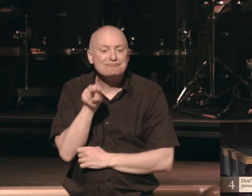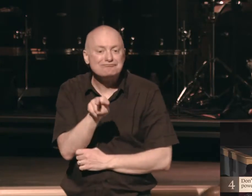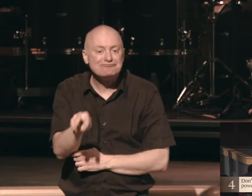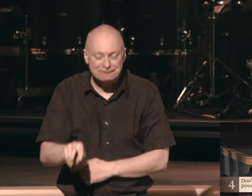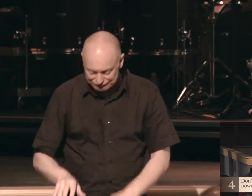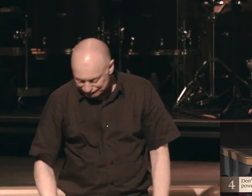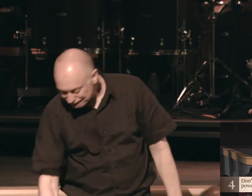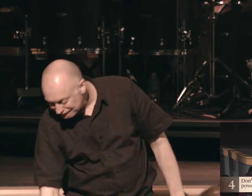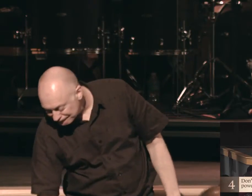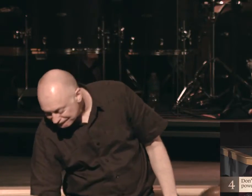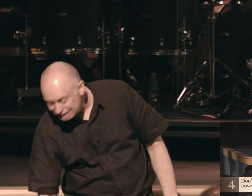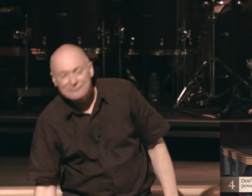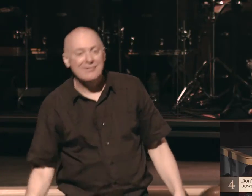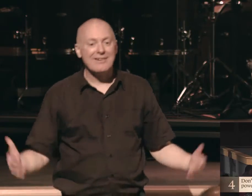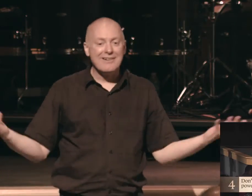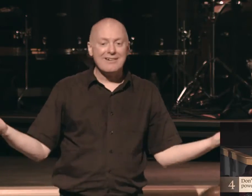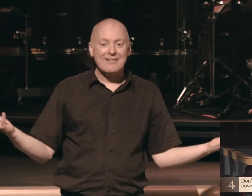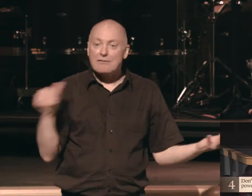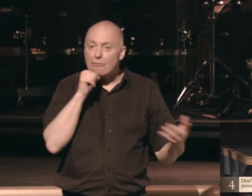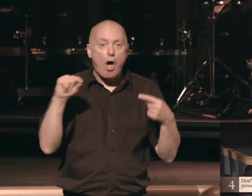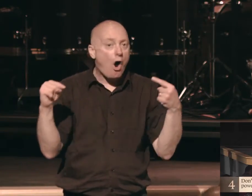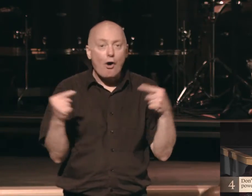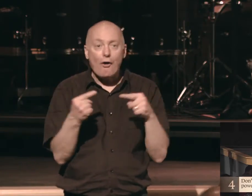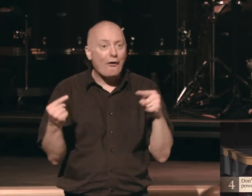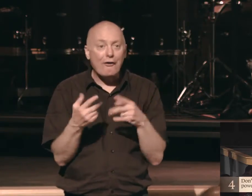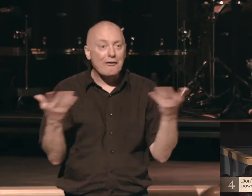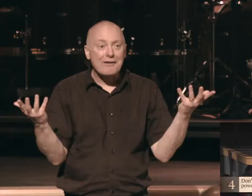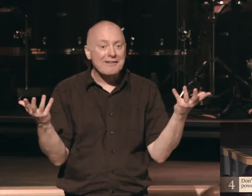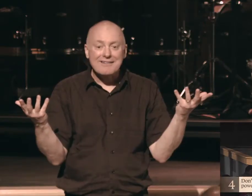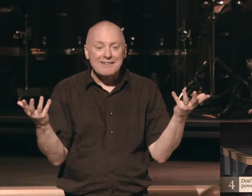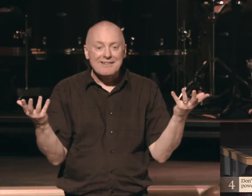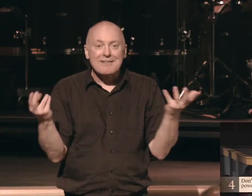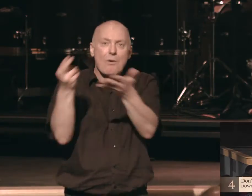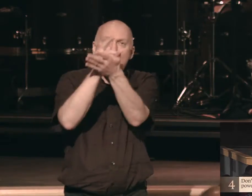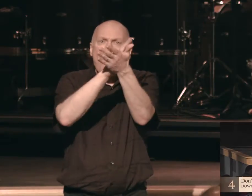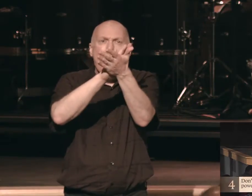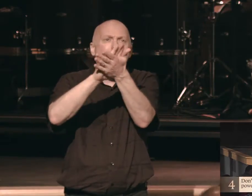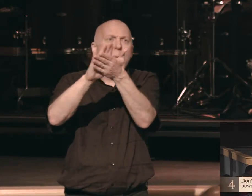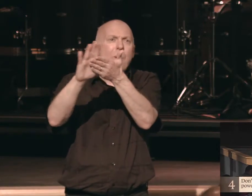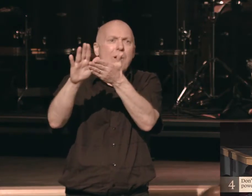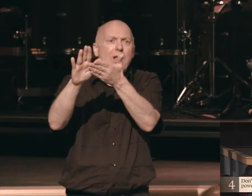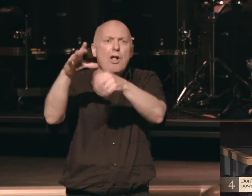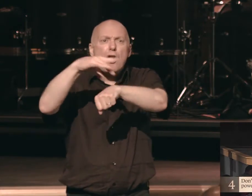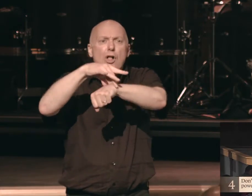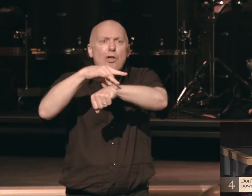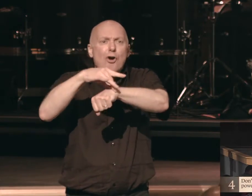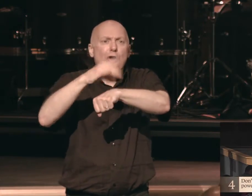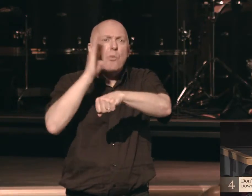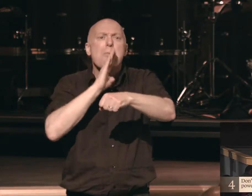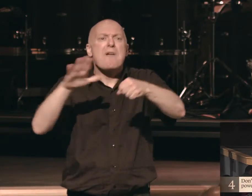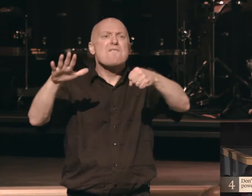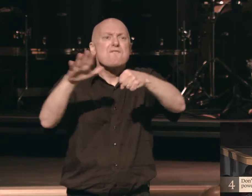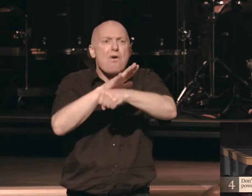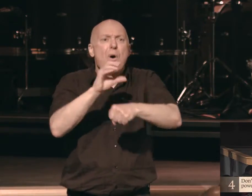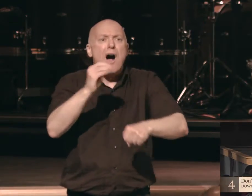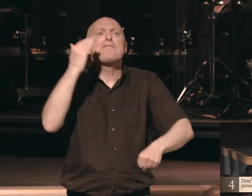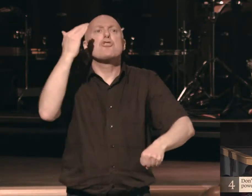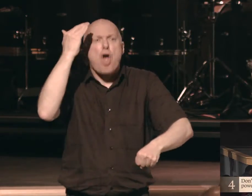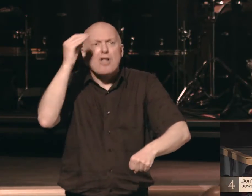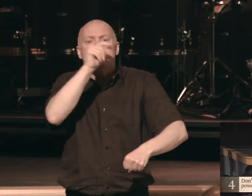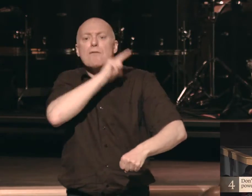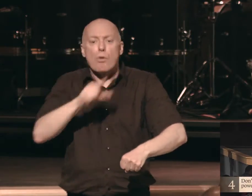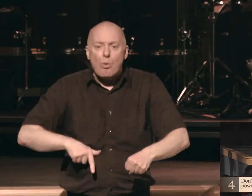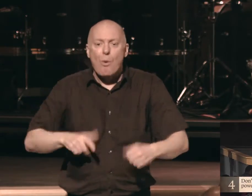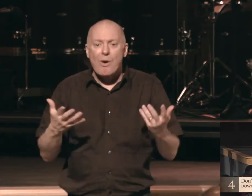den. They shall not hurt or destroy in all my holy mountain, for the earth shall be full of the knowledge of the Lord as the